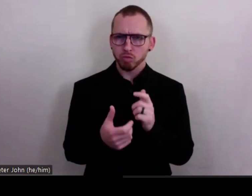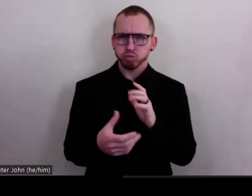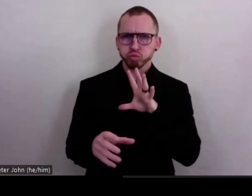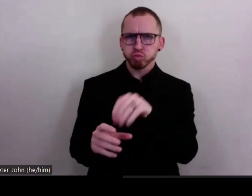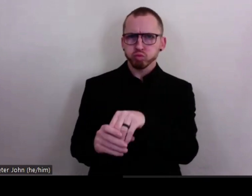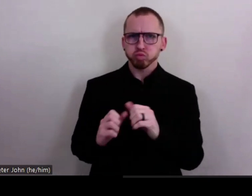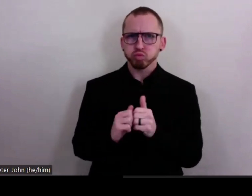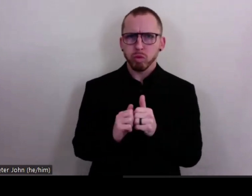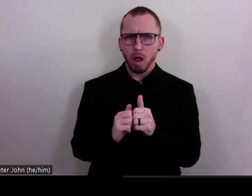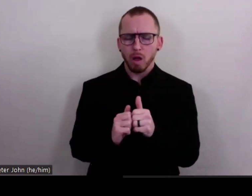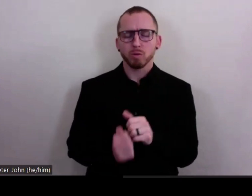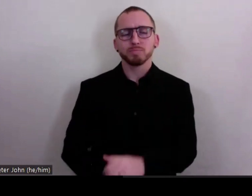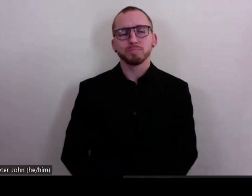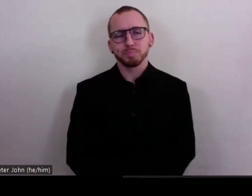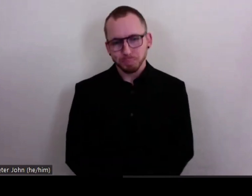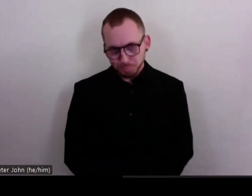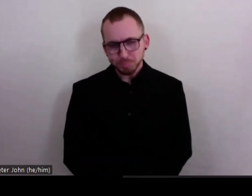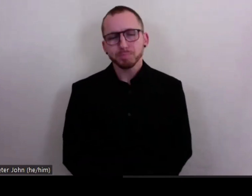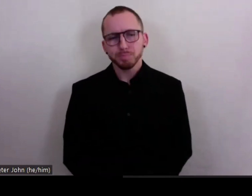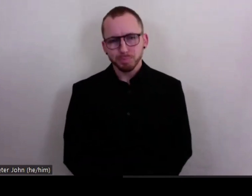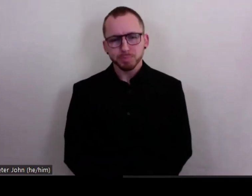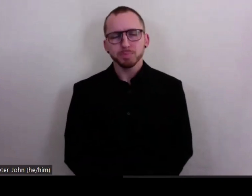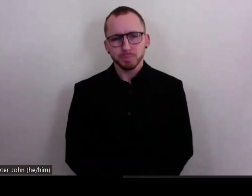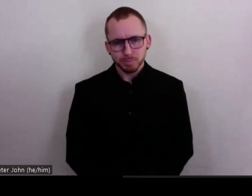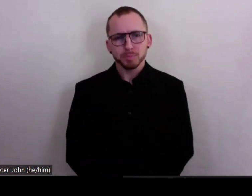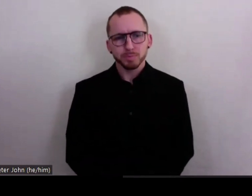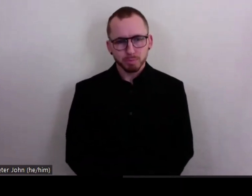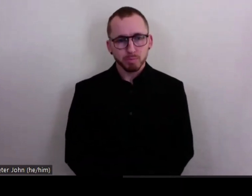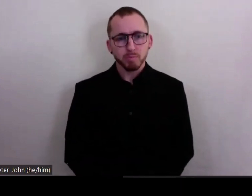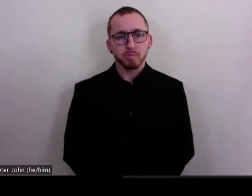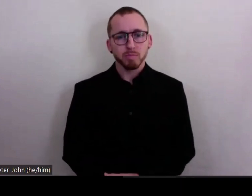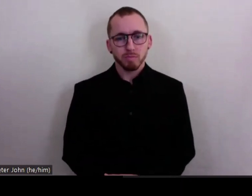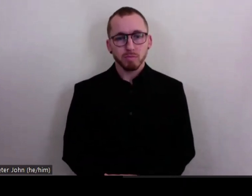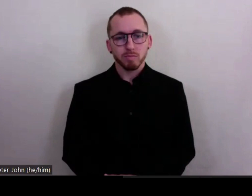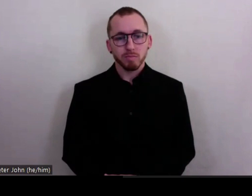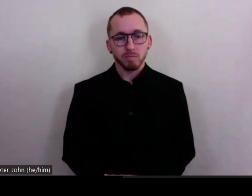Katie and Alisha, part of what we do is we